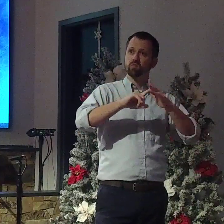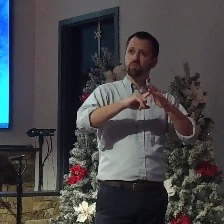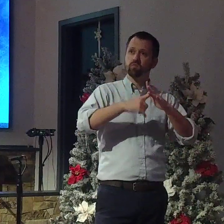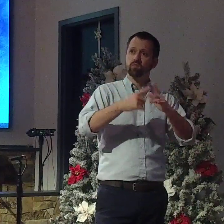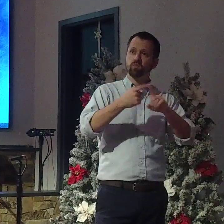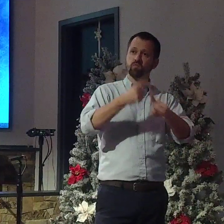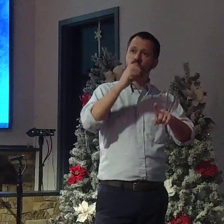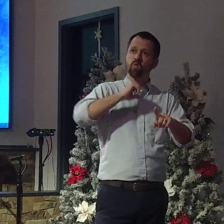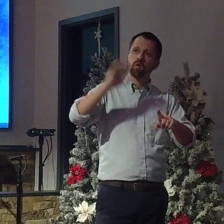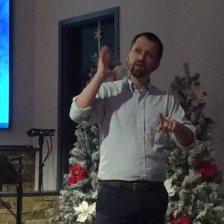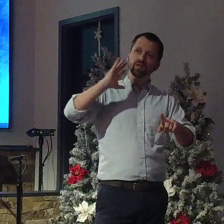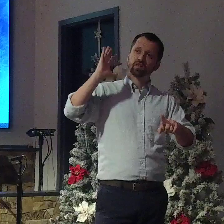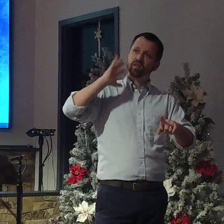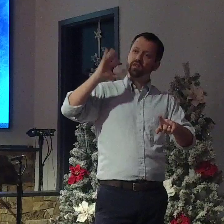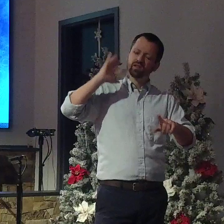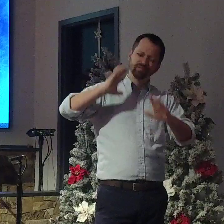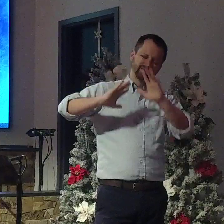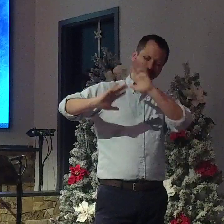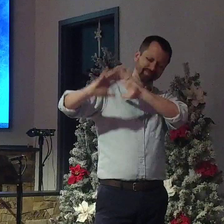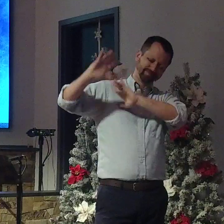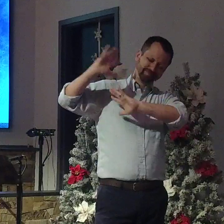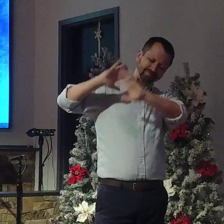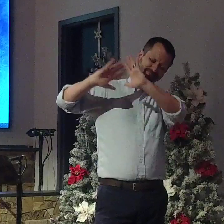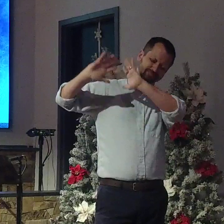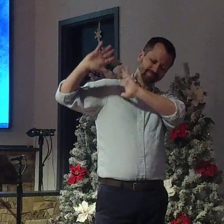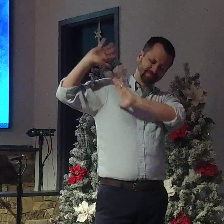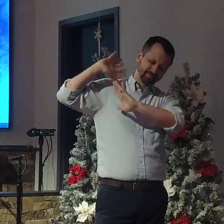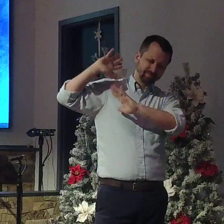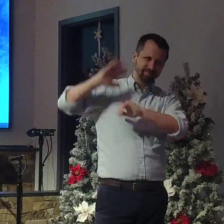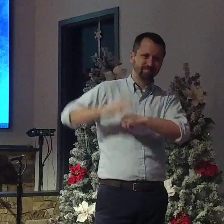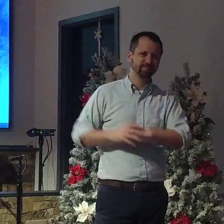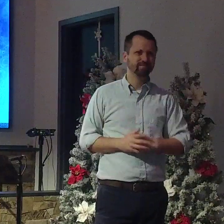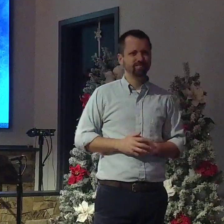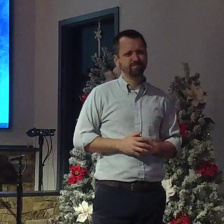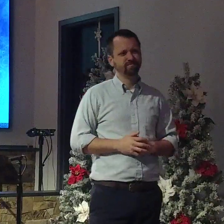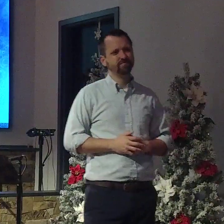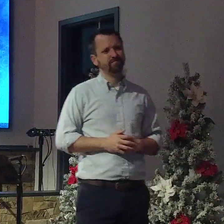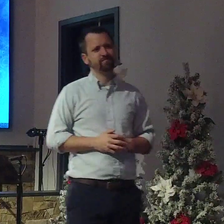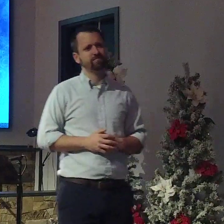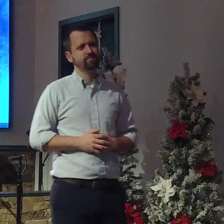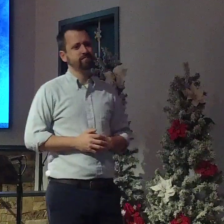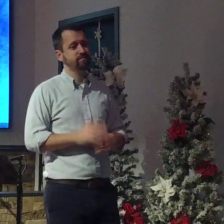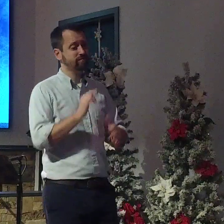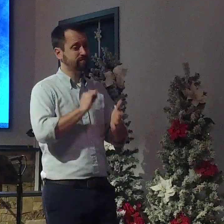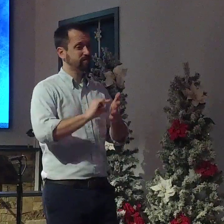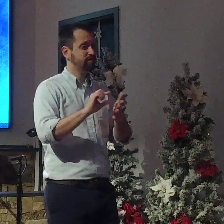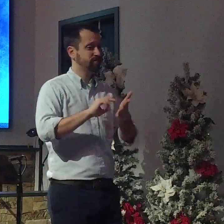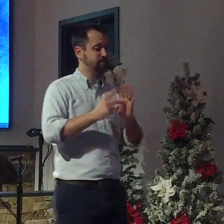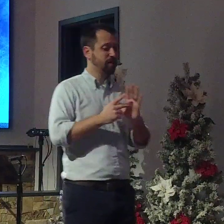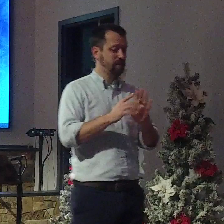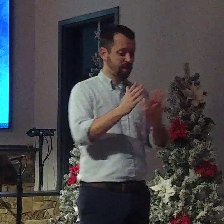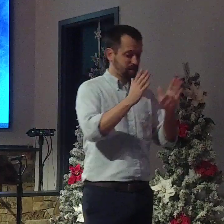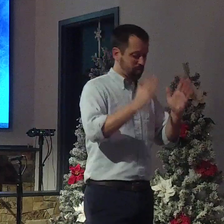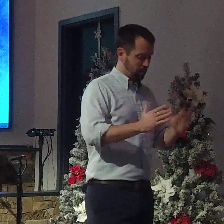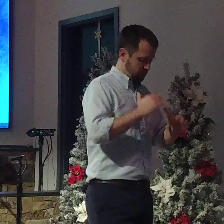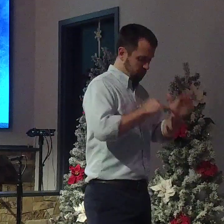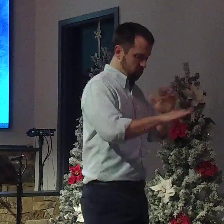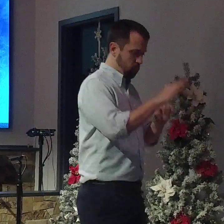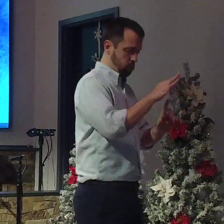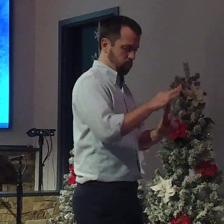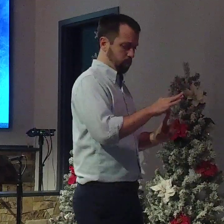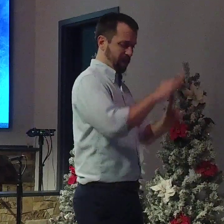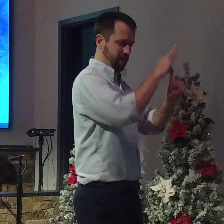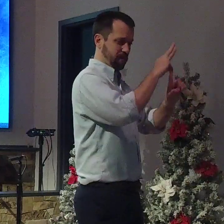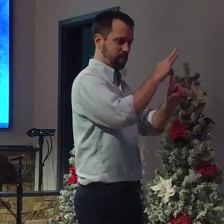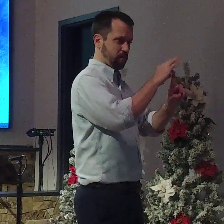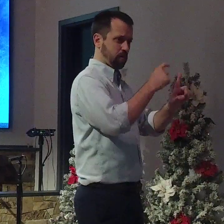to the world. Amen? Amen. A joy to the world. And the people of Israel, they even knew very